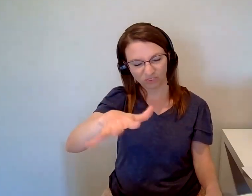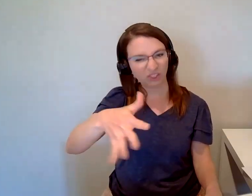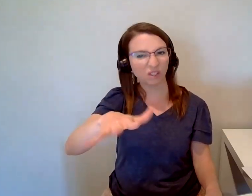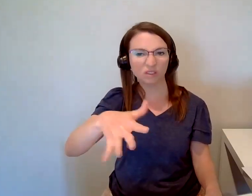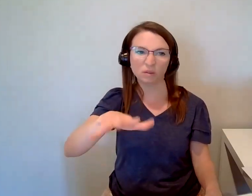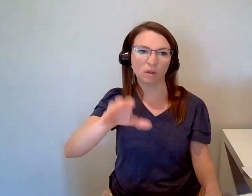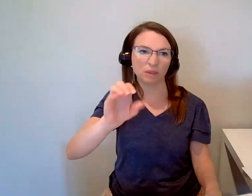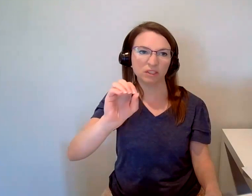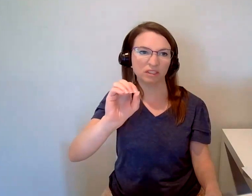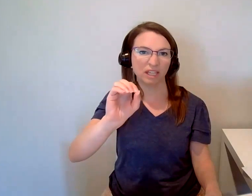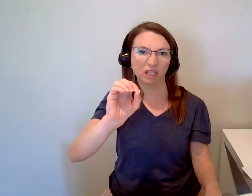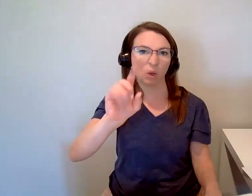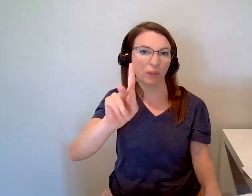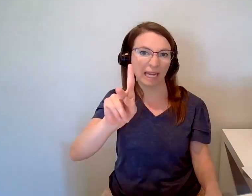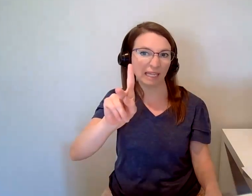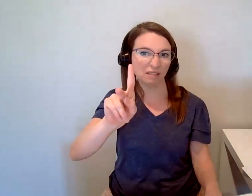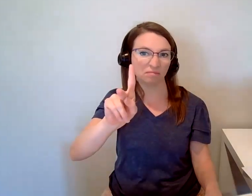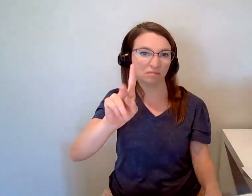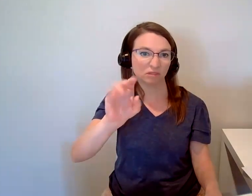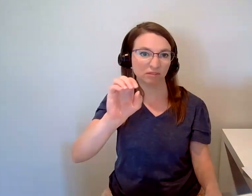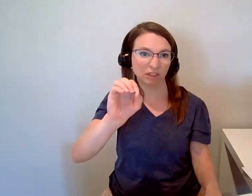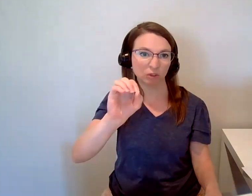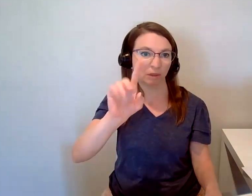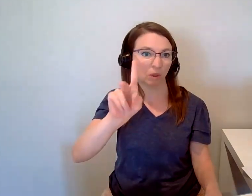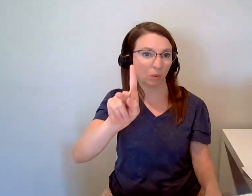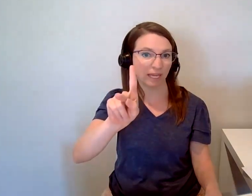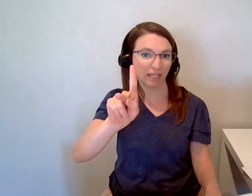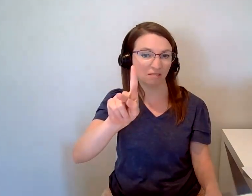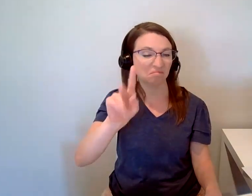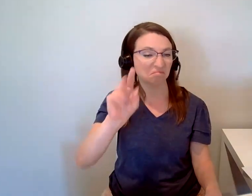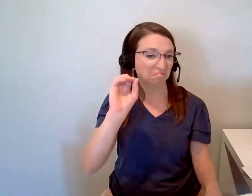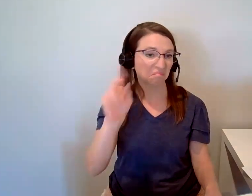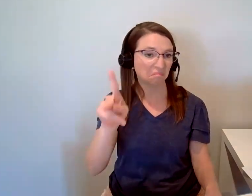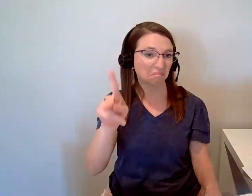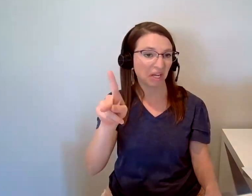You can also always just sign okay. Finger spell okay. Okay.